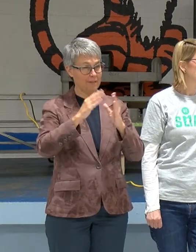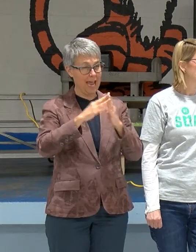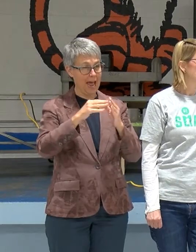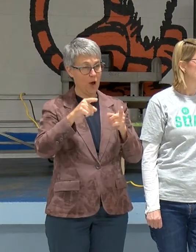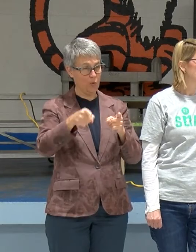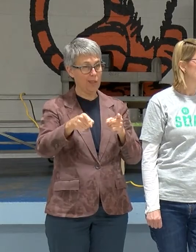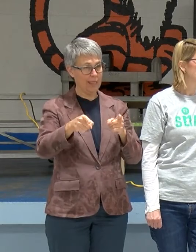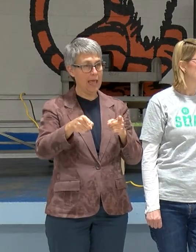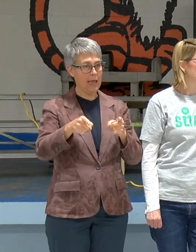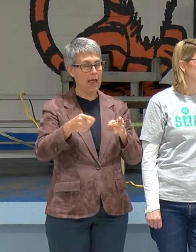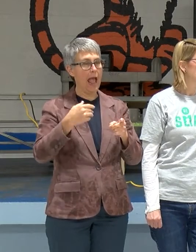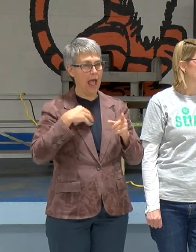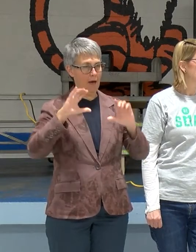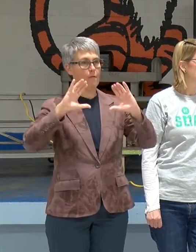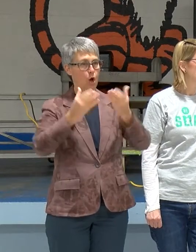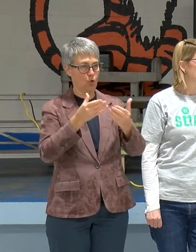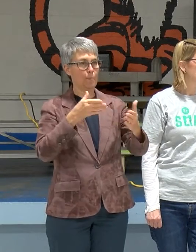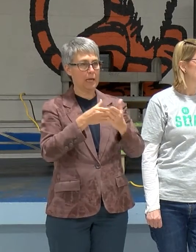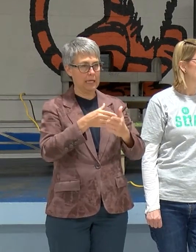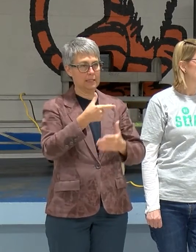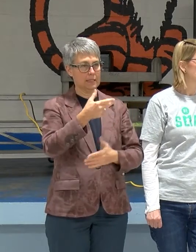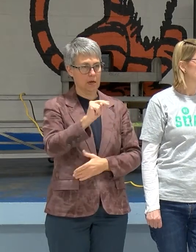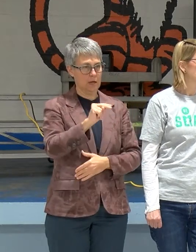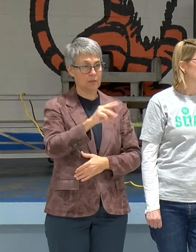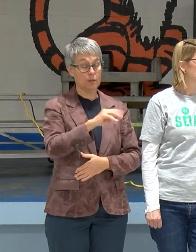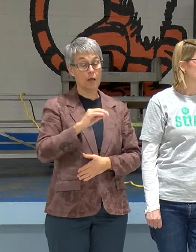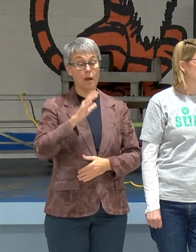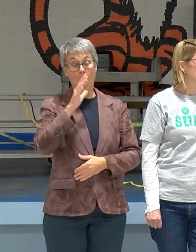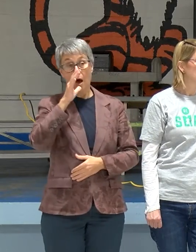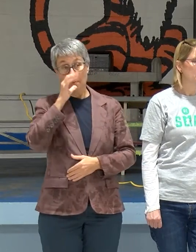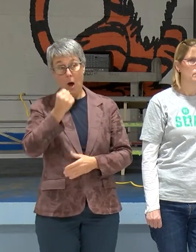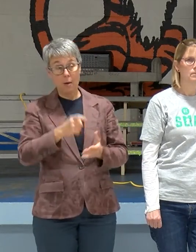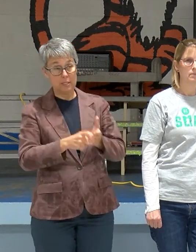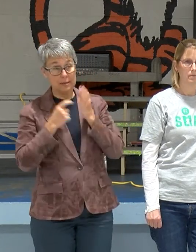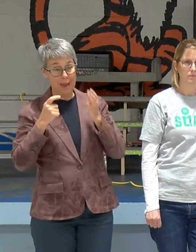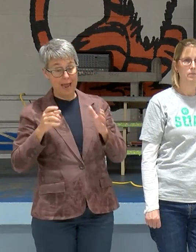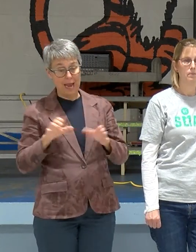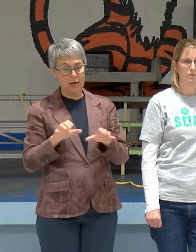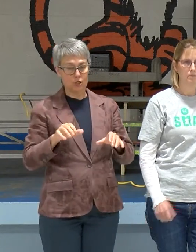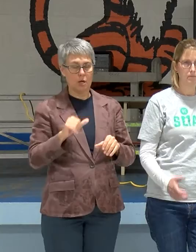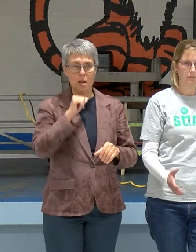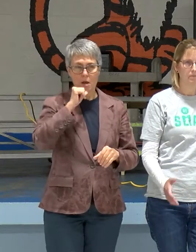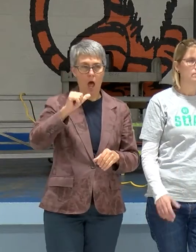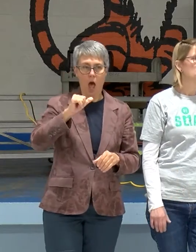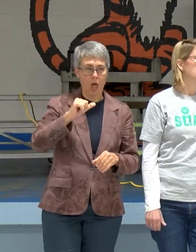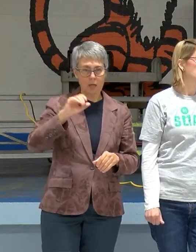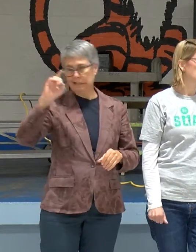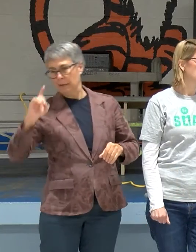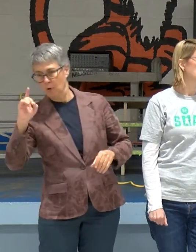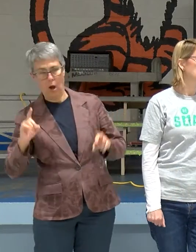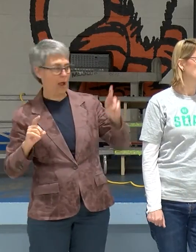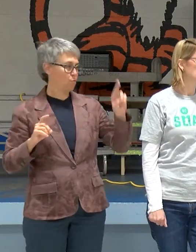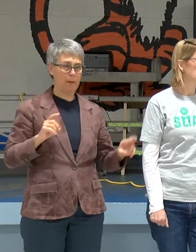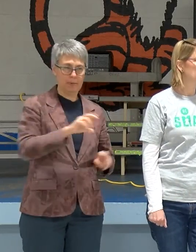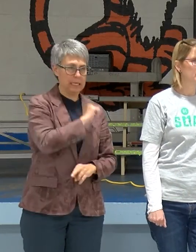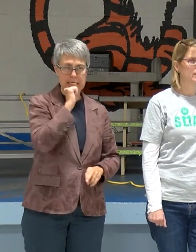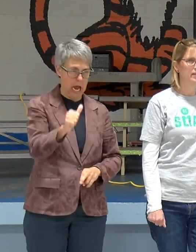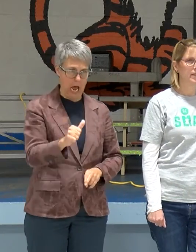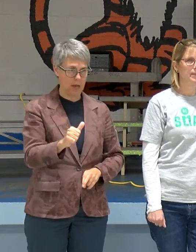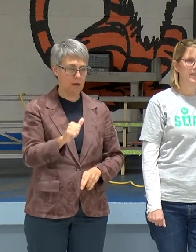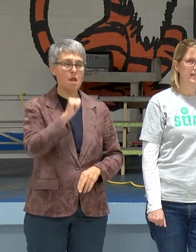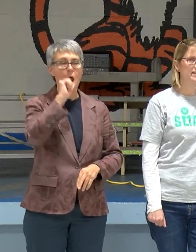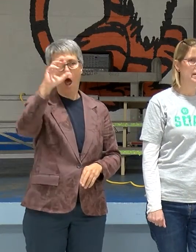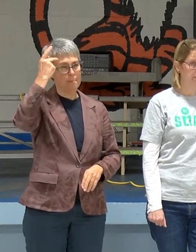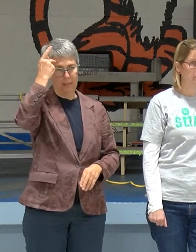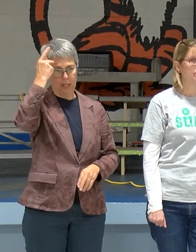in Moms Demand Action that are totally apolitical. And one of them is the Be Smart presentation, because it's about gun safety, and we just want to get